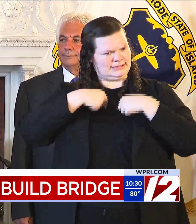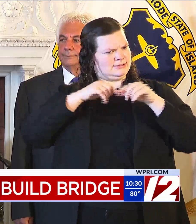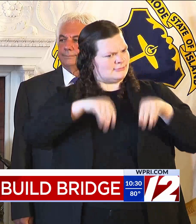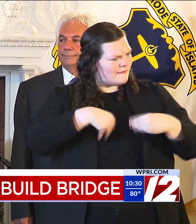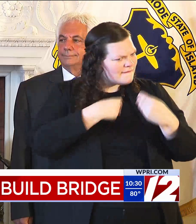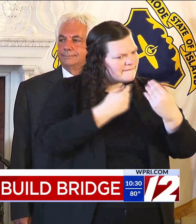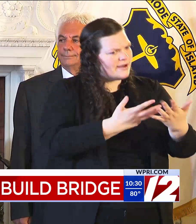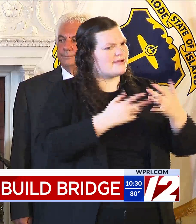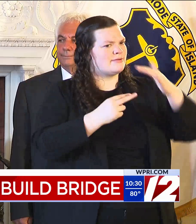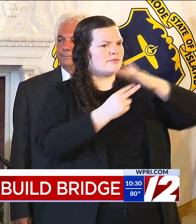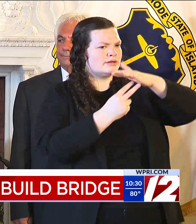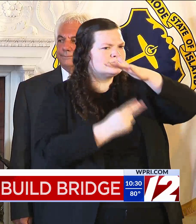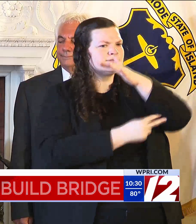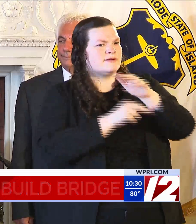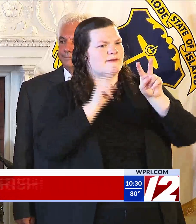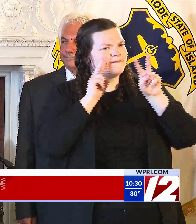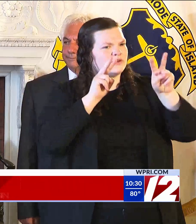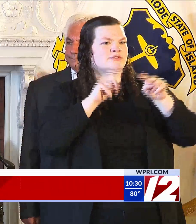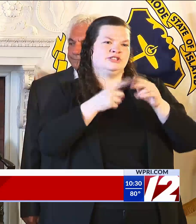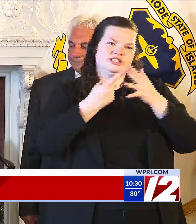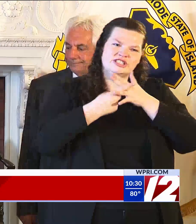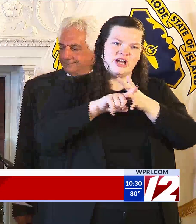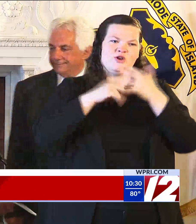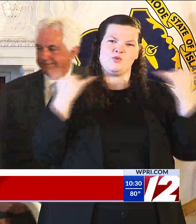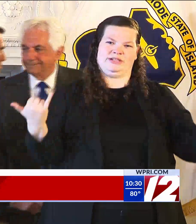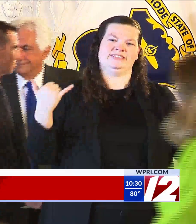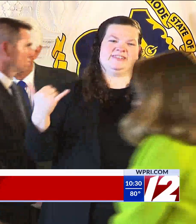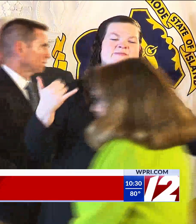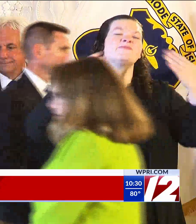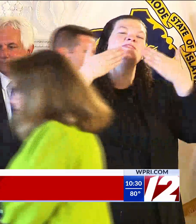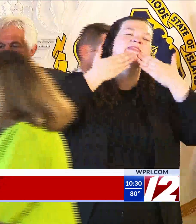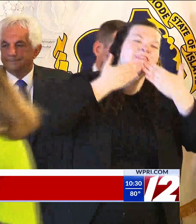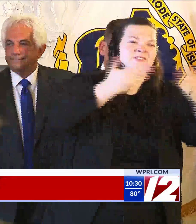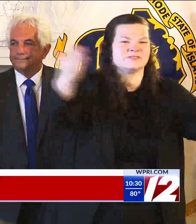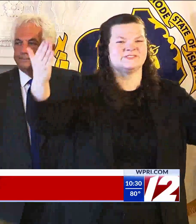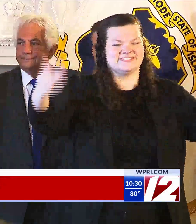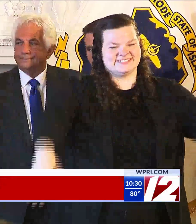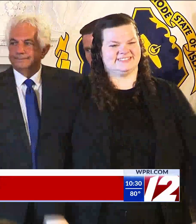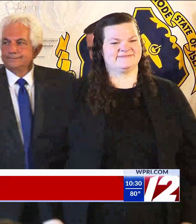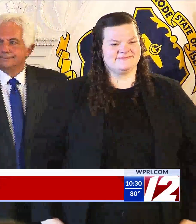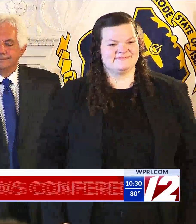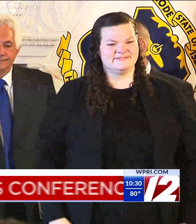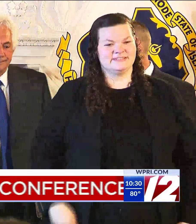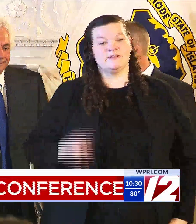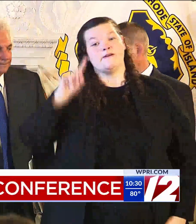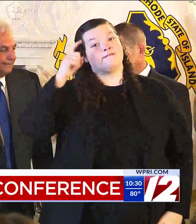today. Thank you. Thanks, Chuck. Thank you, Chuck.